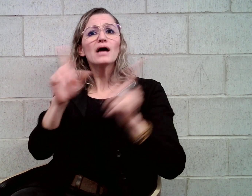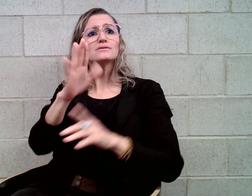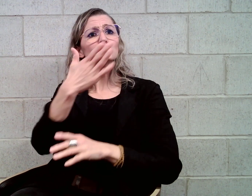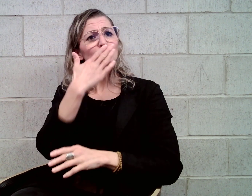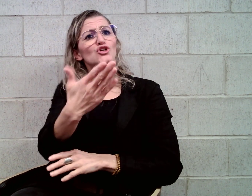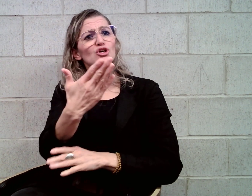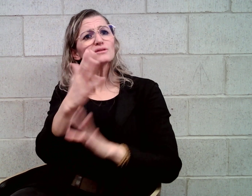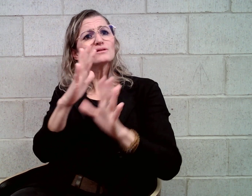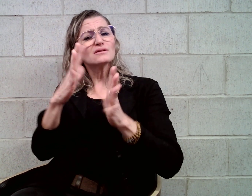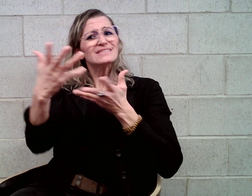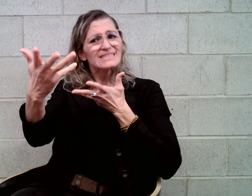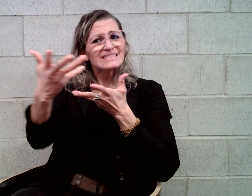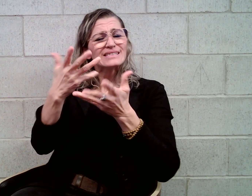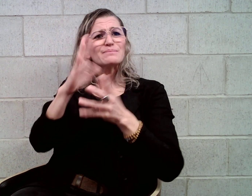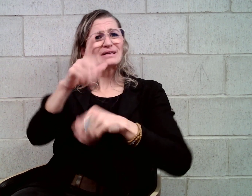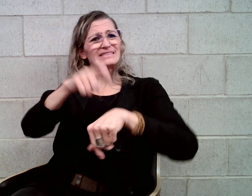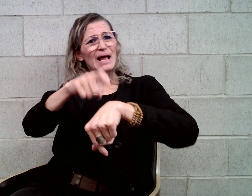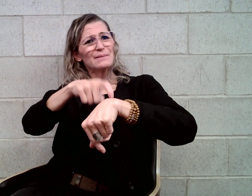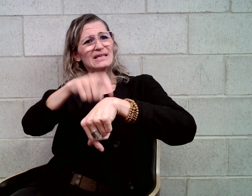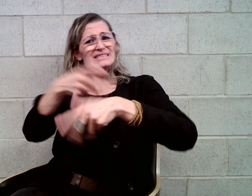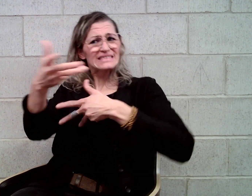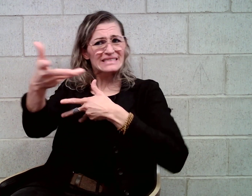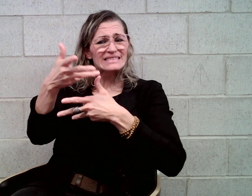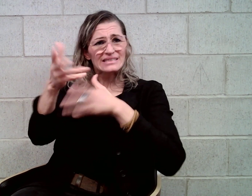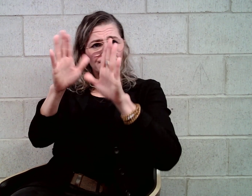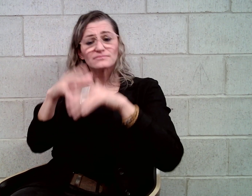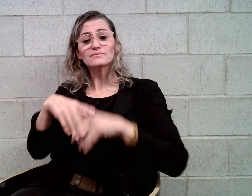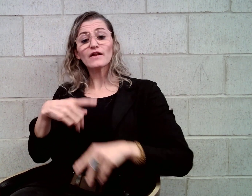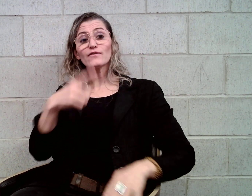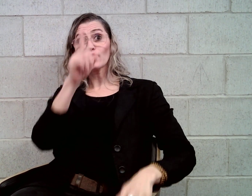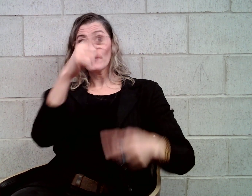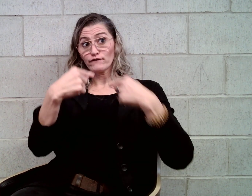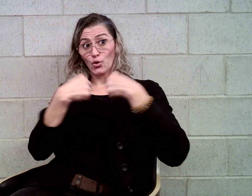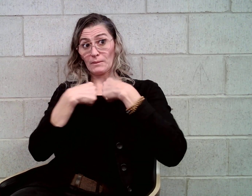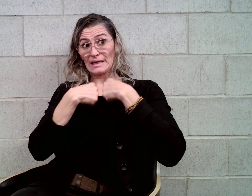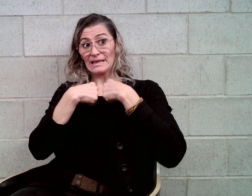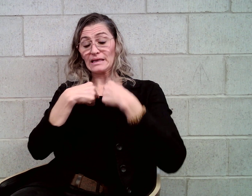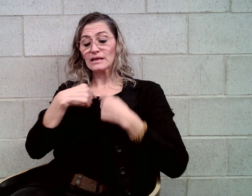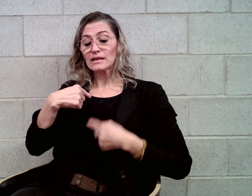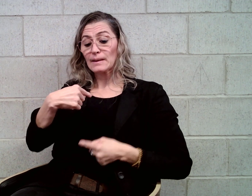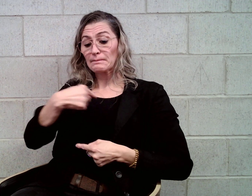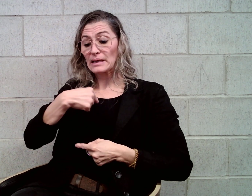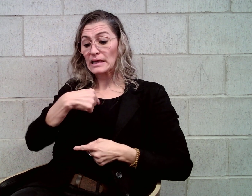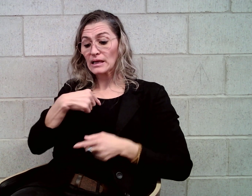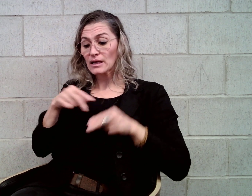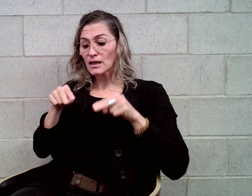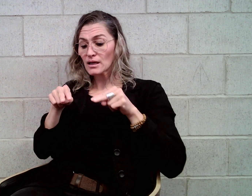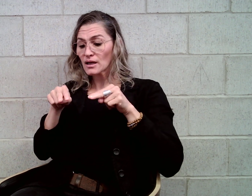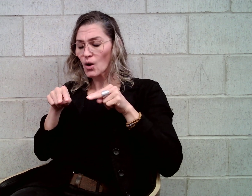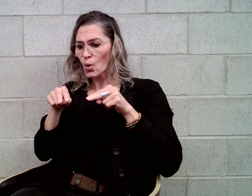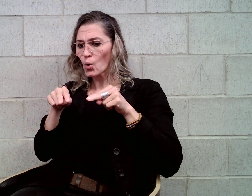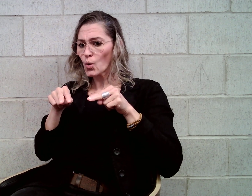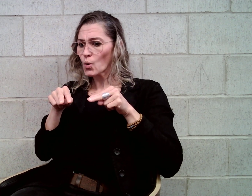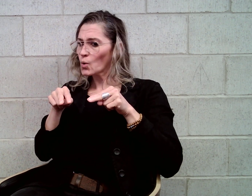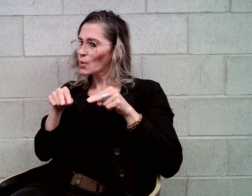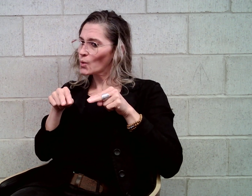their courage in diving into it. But I know it takes time. So for me,